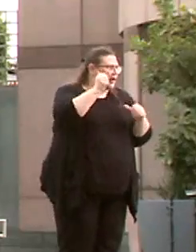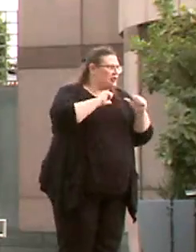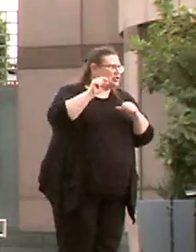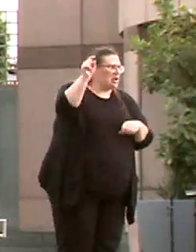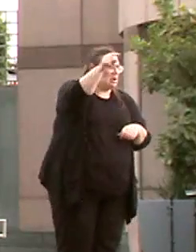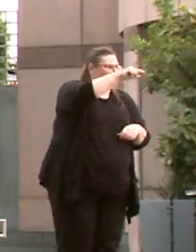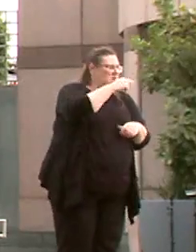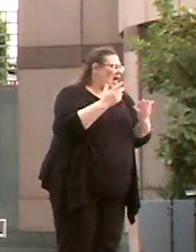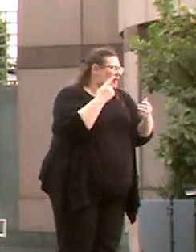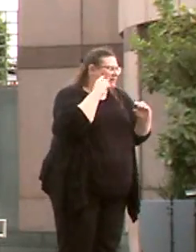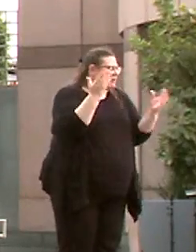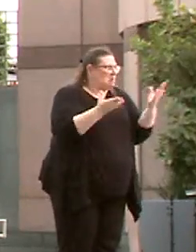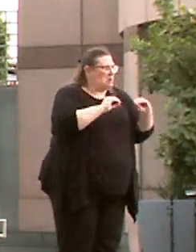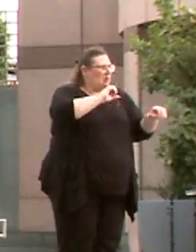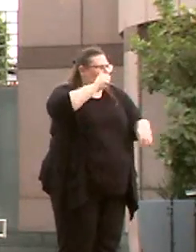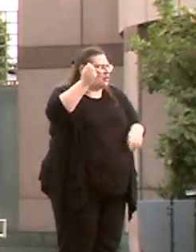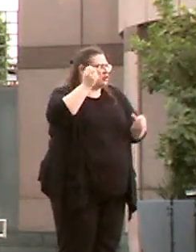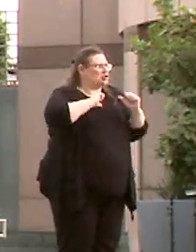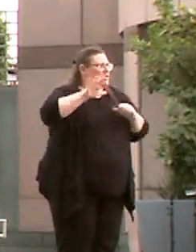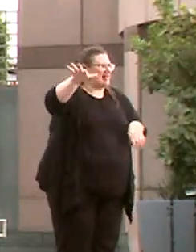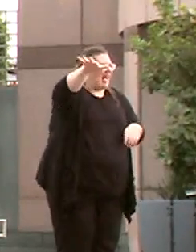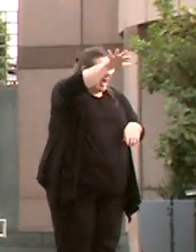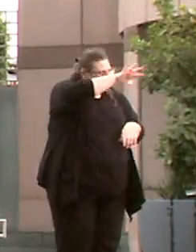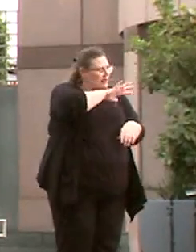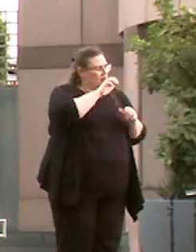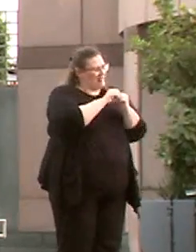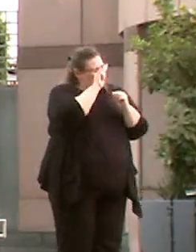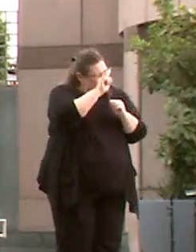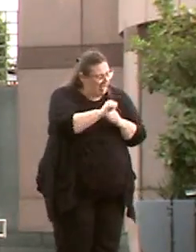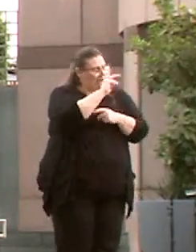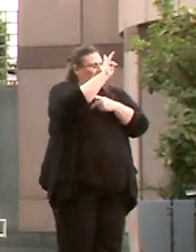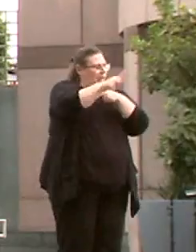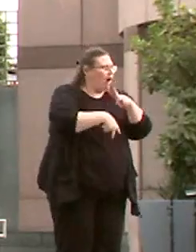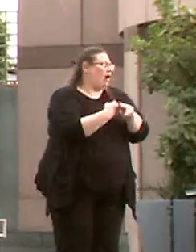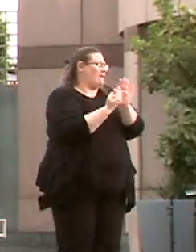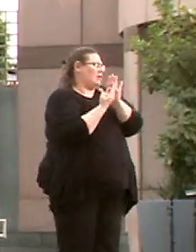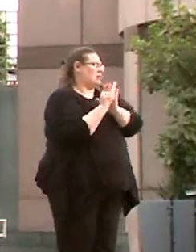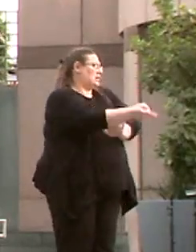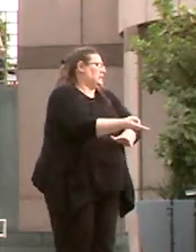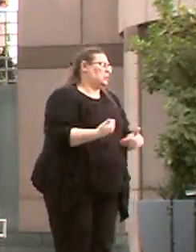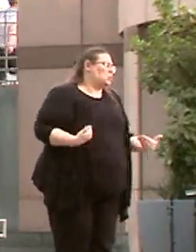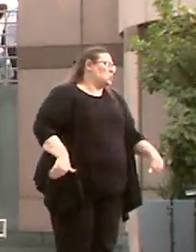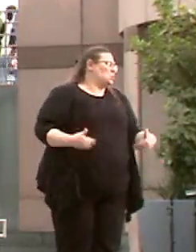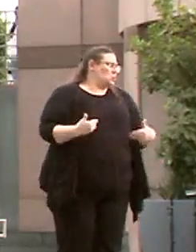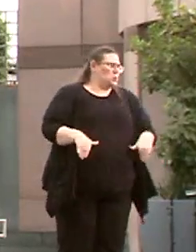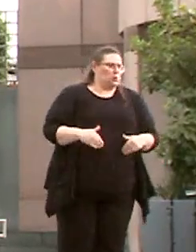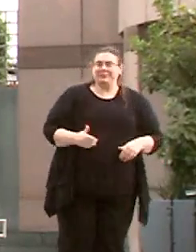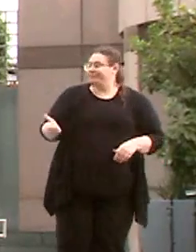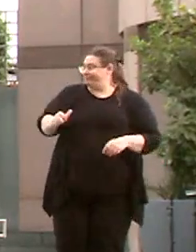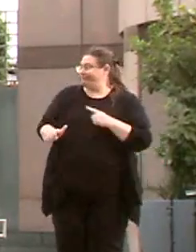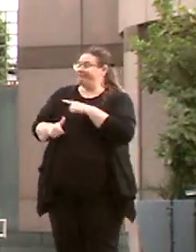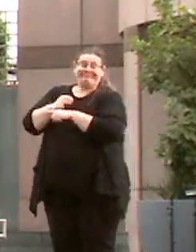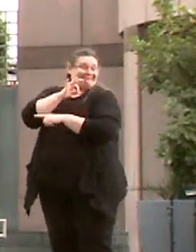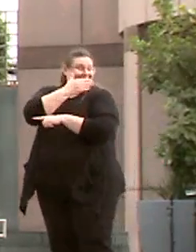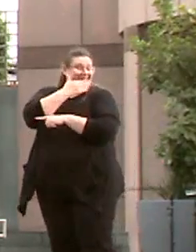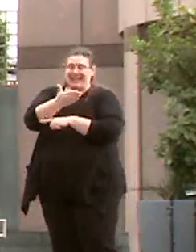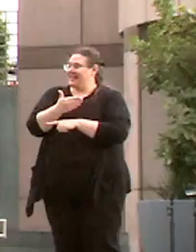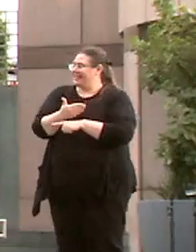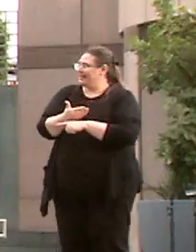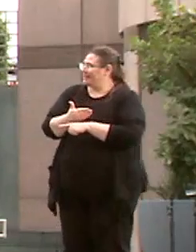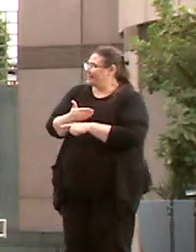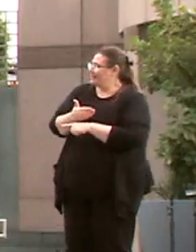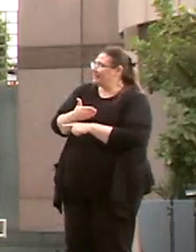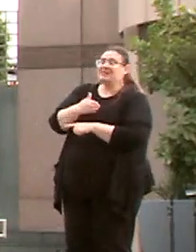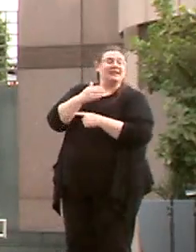probably if any shows, that are that level of authentic. Yeah, thank you for that. Ryan, I'd love